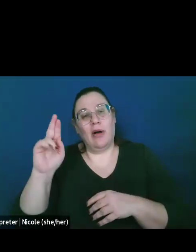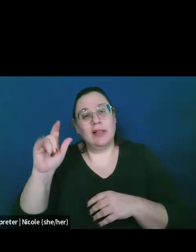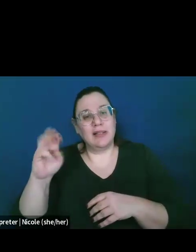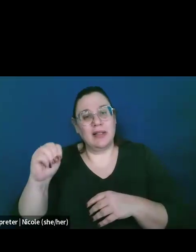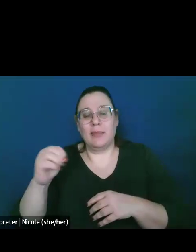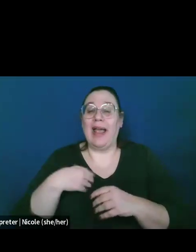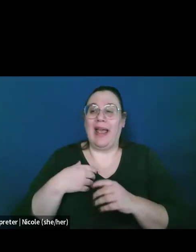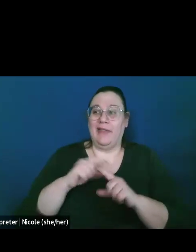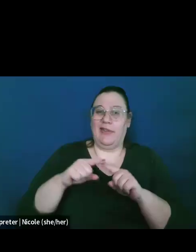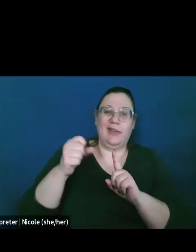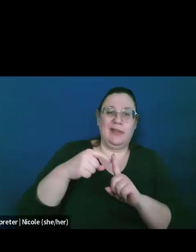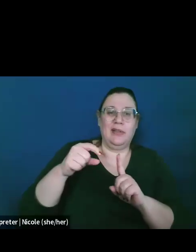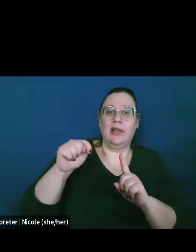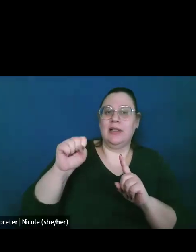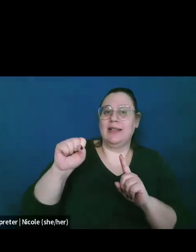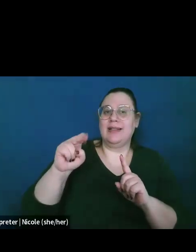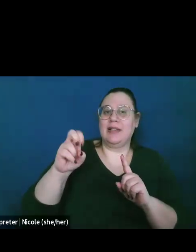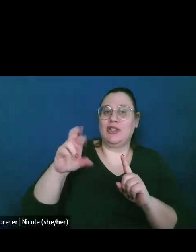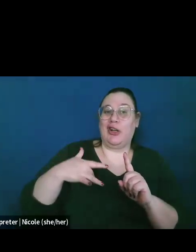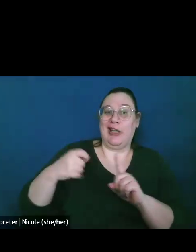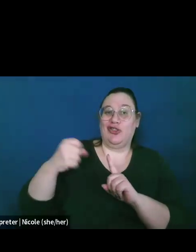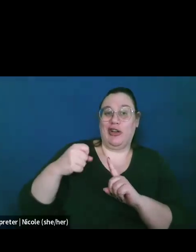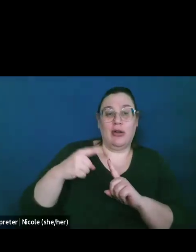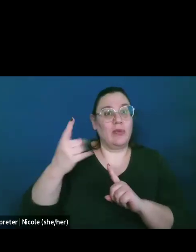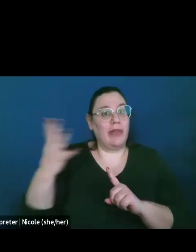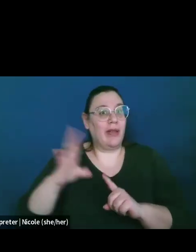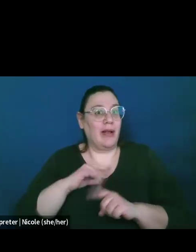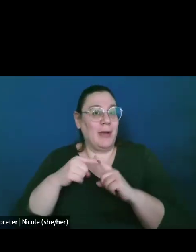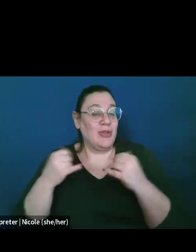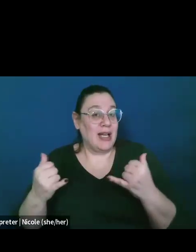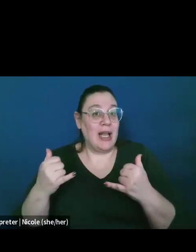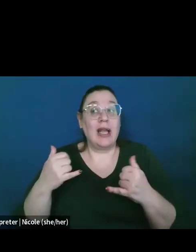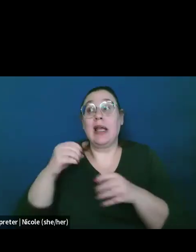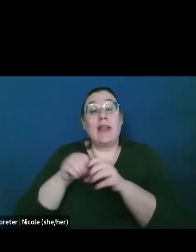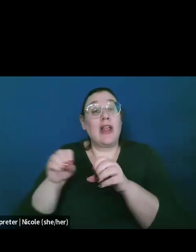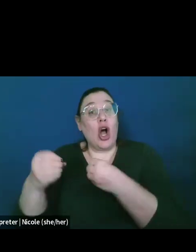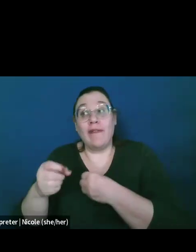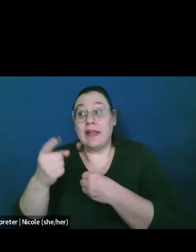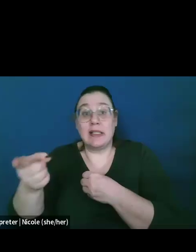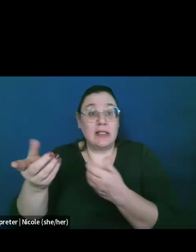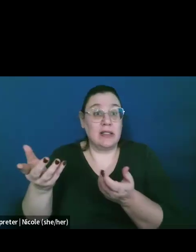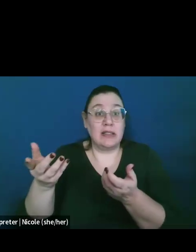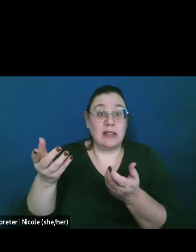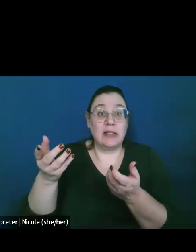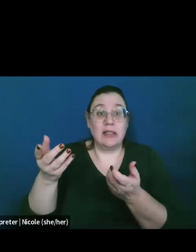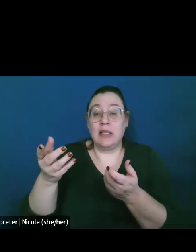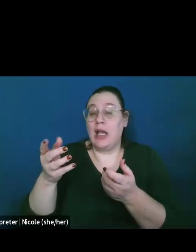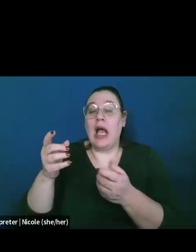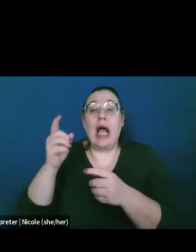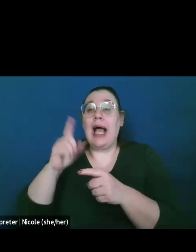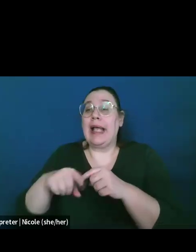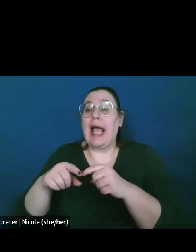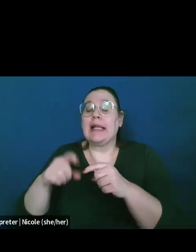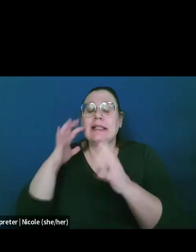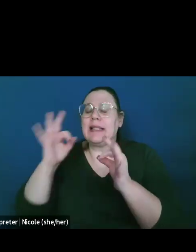And so one of the nice things of being day to day is that when I was in the office, I couldn't necessarily turn off my computer and go lie down for